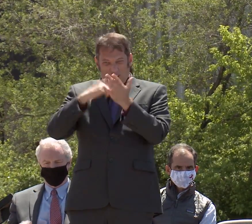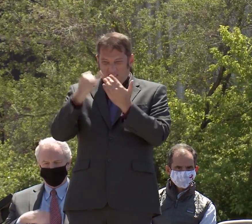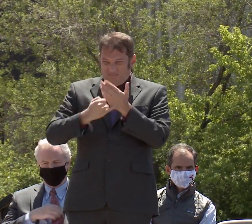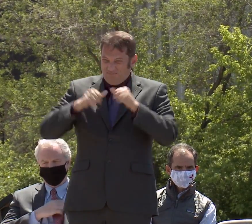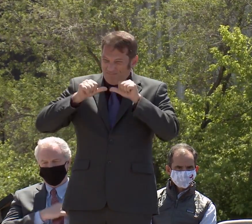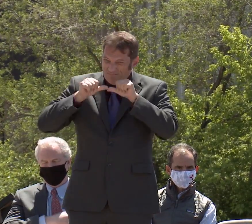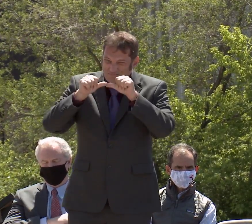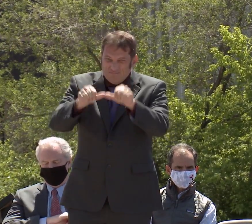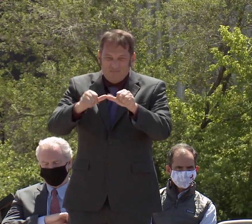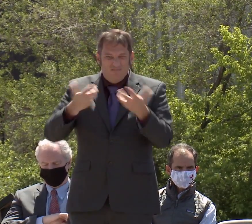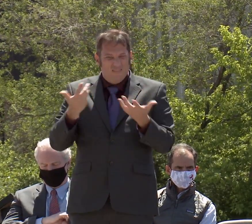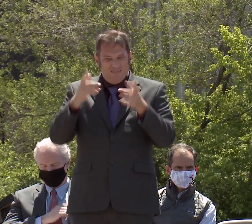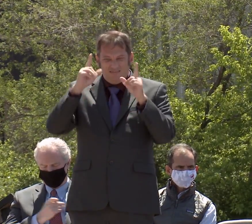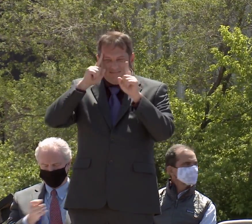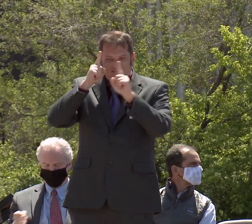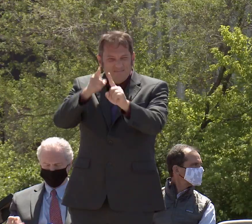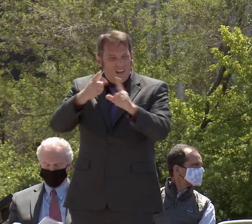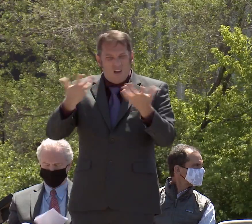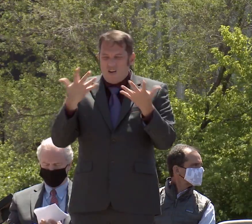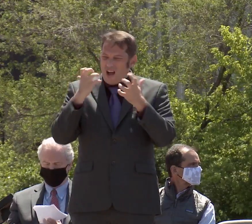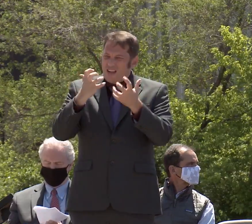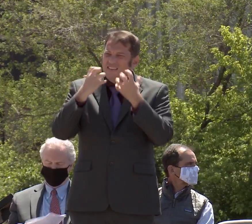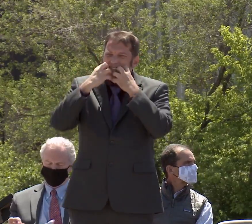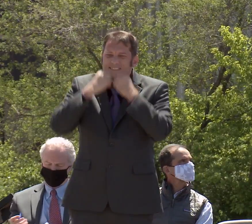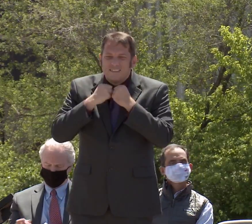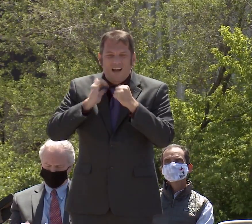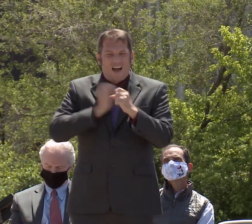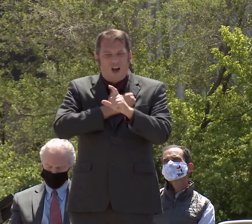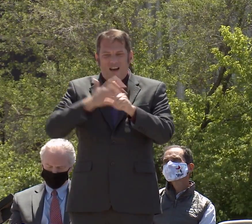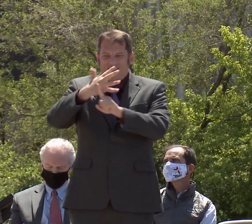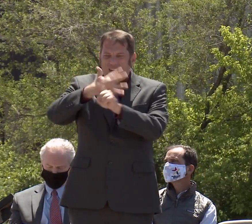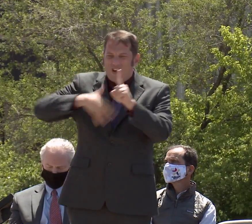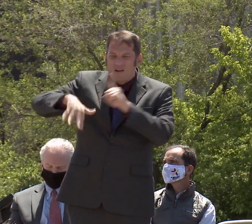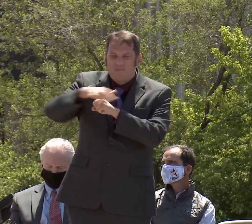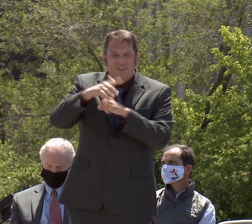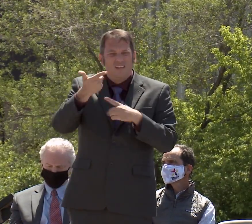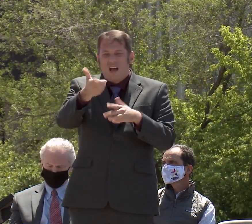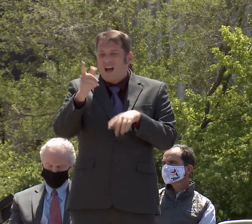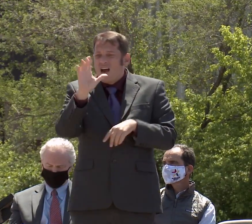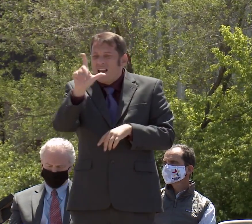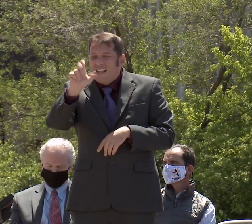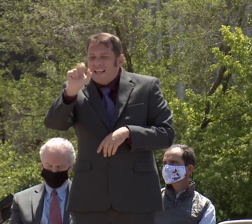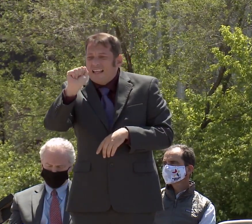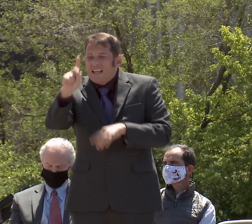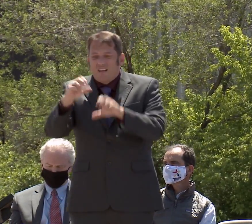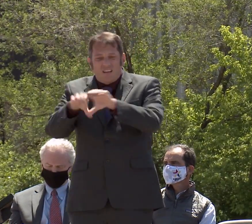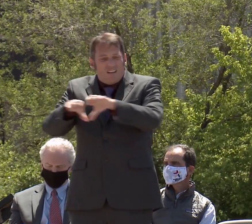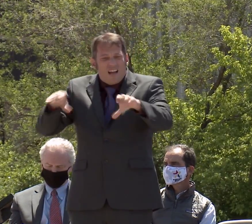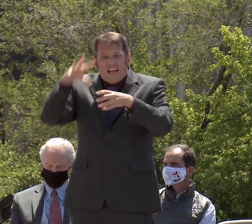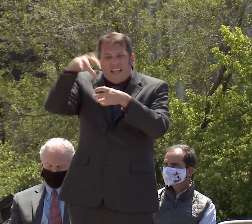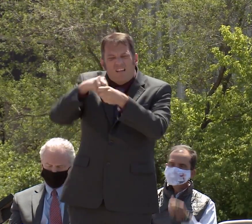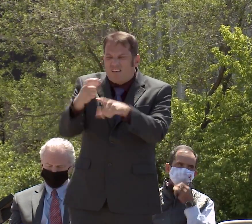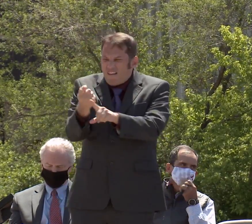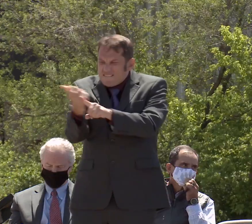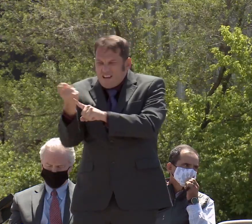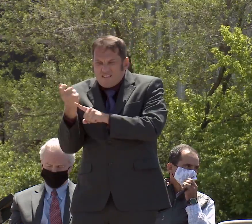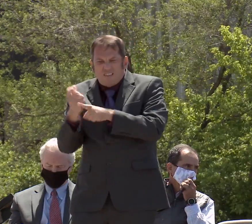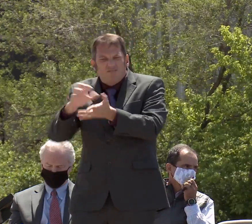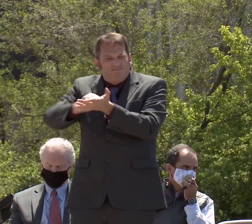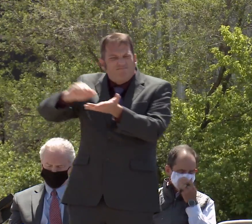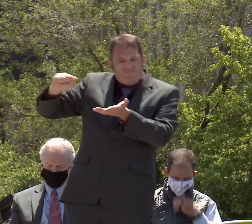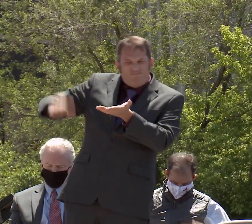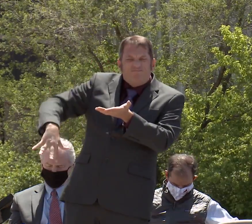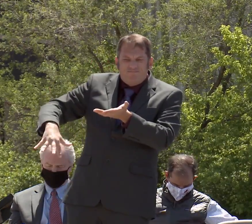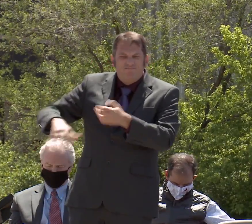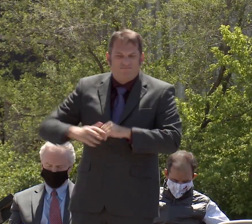removing lead from our pipes. All this are priorities for the people of Baltimore City and Baltimore County and our region. And I